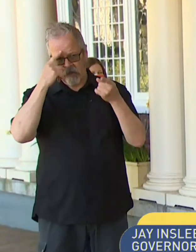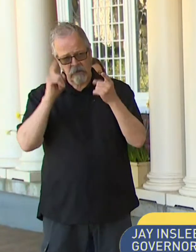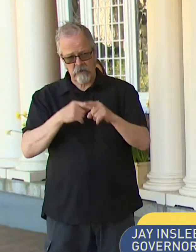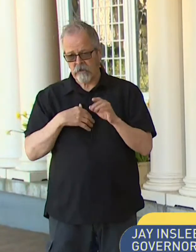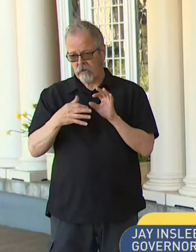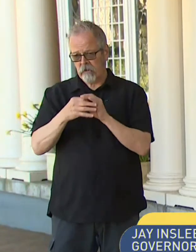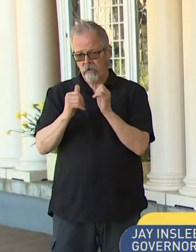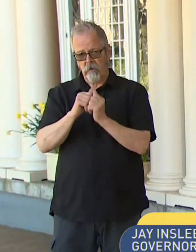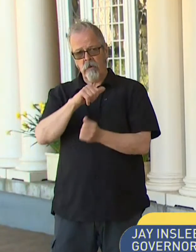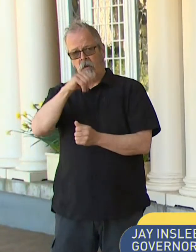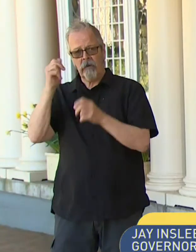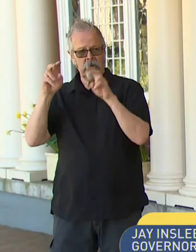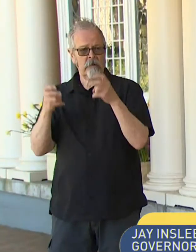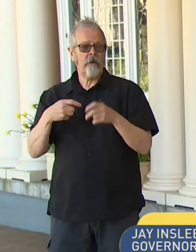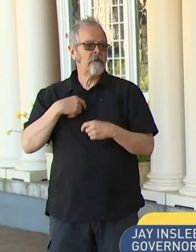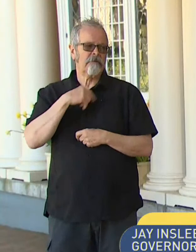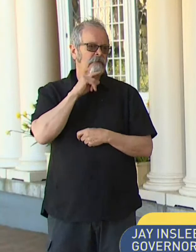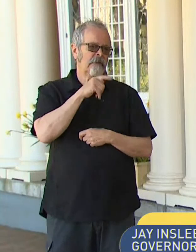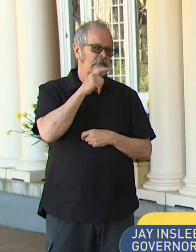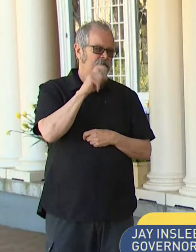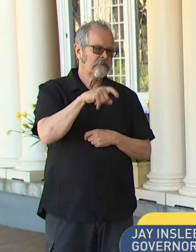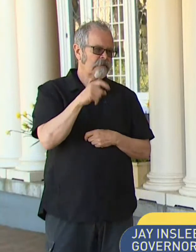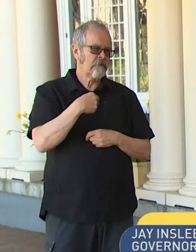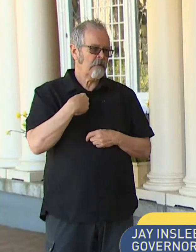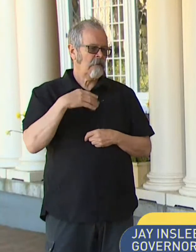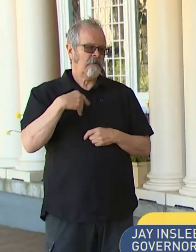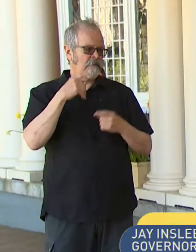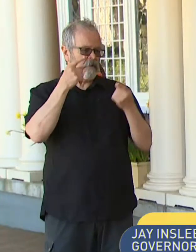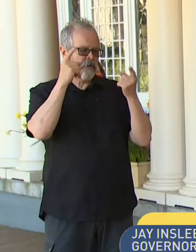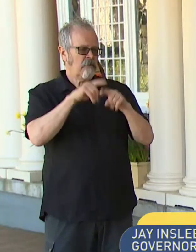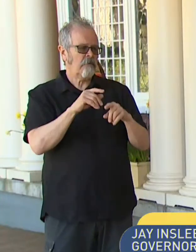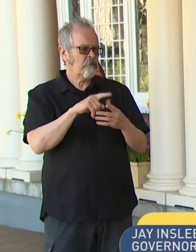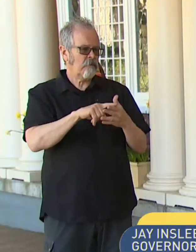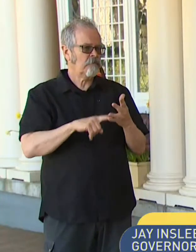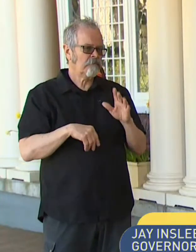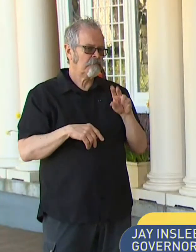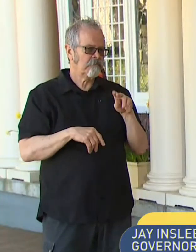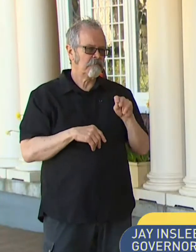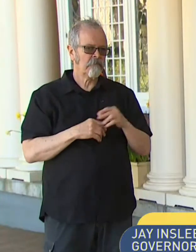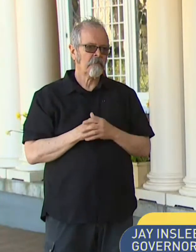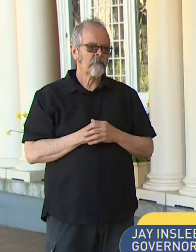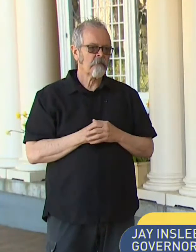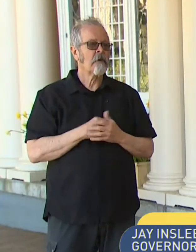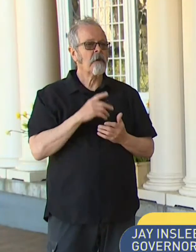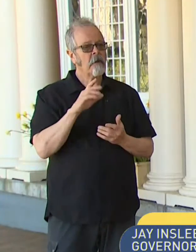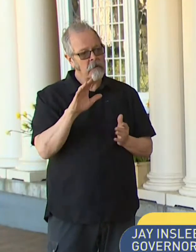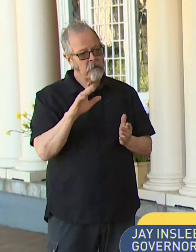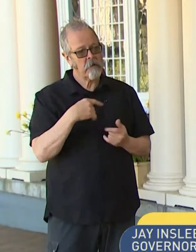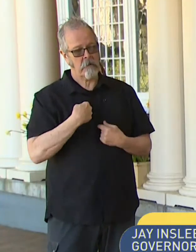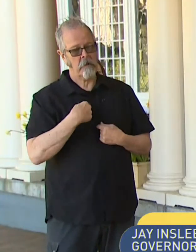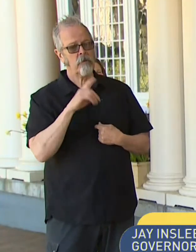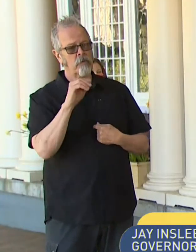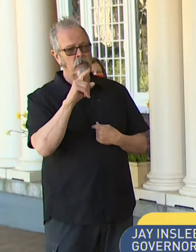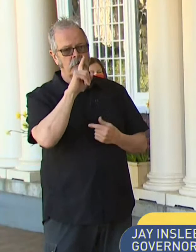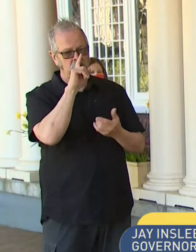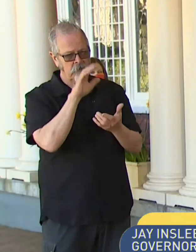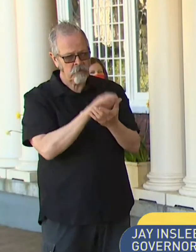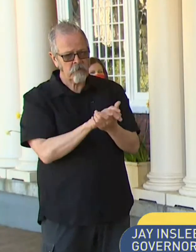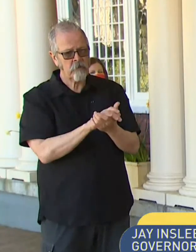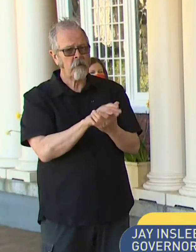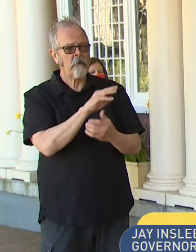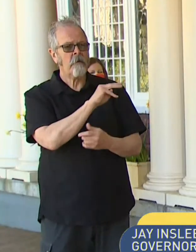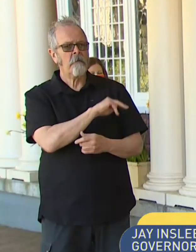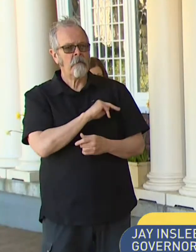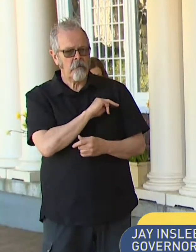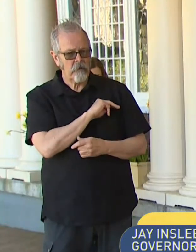those are necessary, so I have not agreed to those things. I do believe that it is morally,